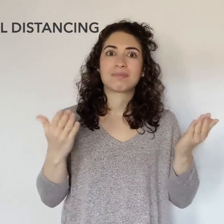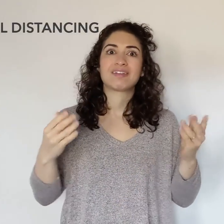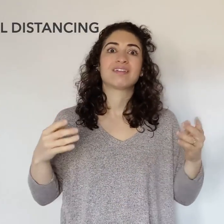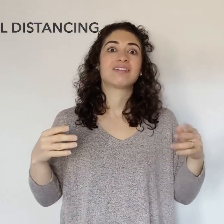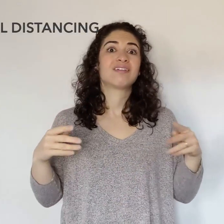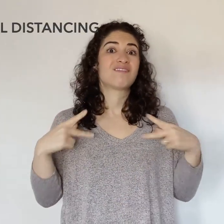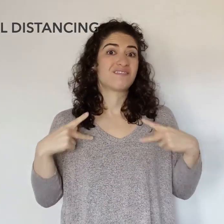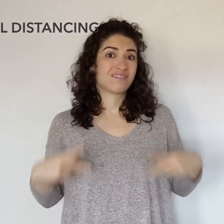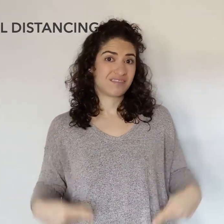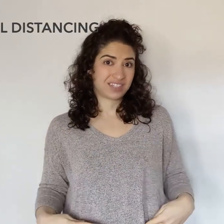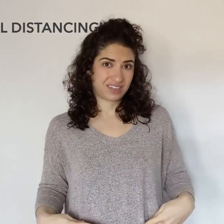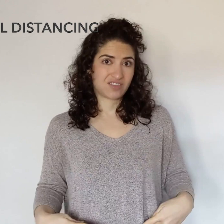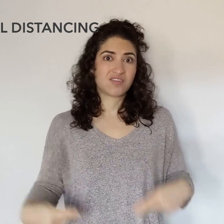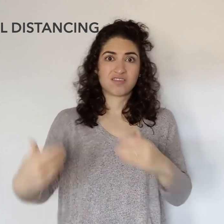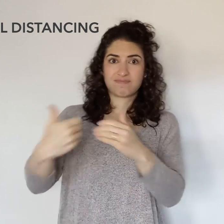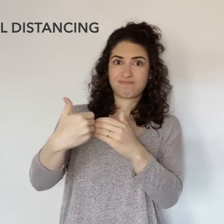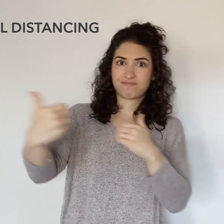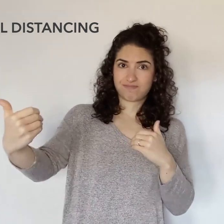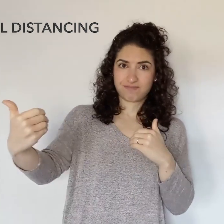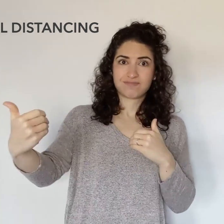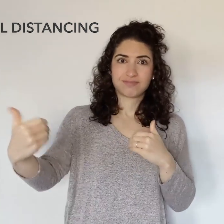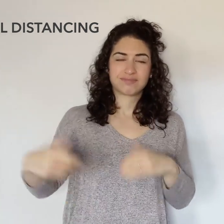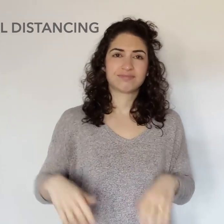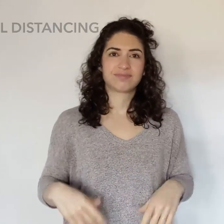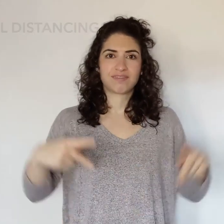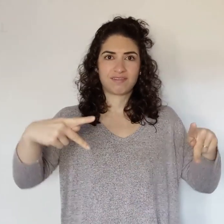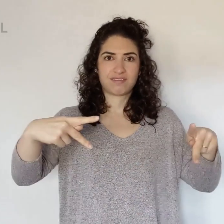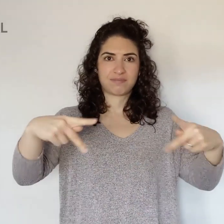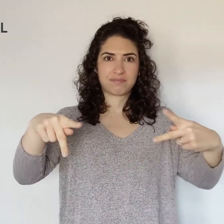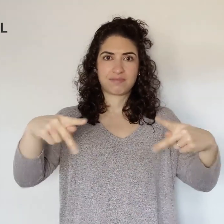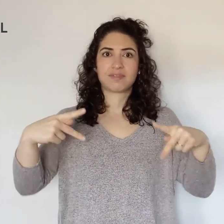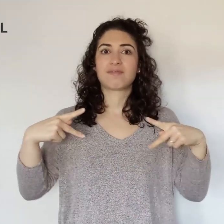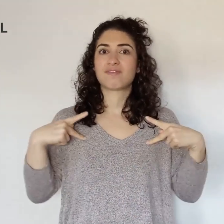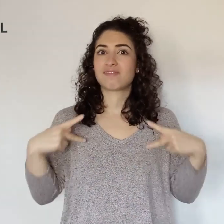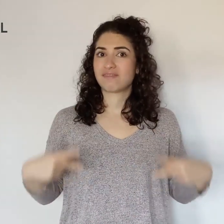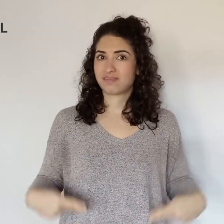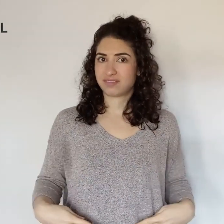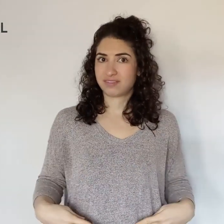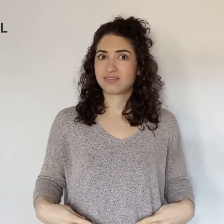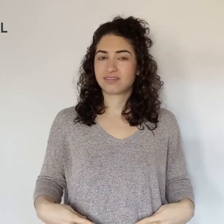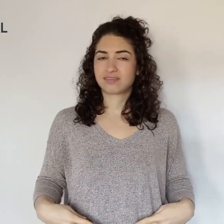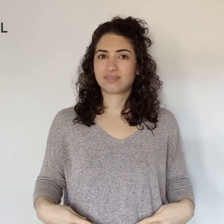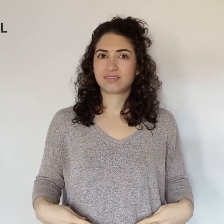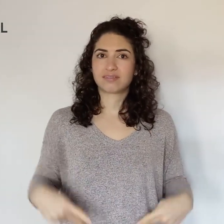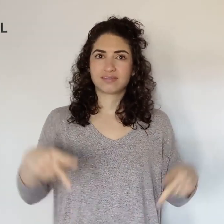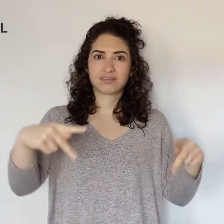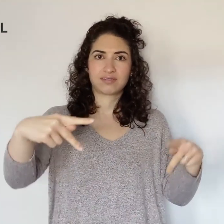Better maybe physical separation with the P hand shape. Physical.